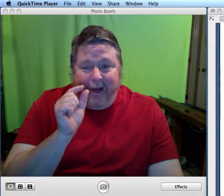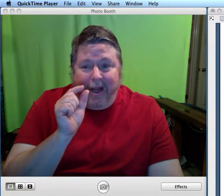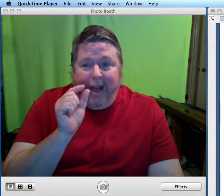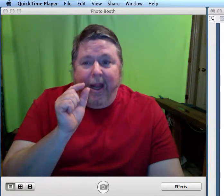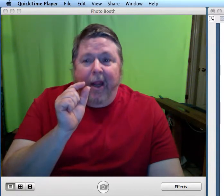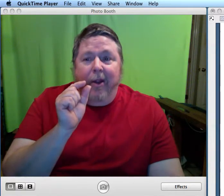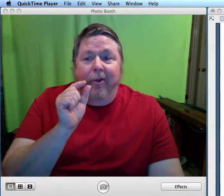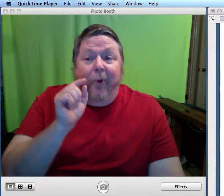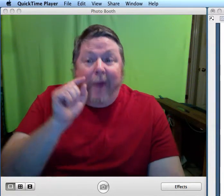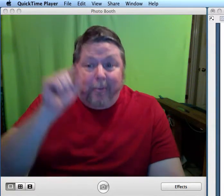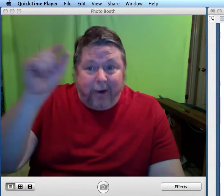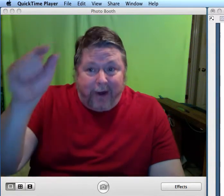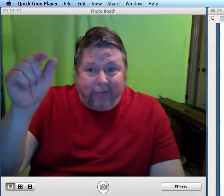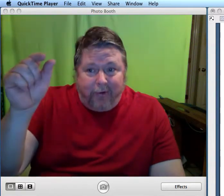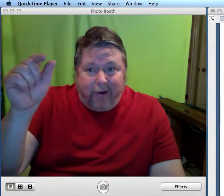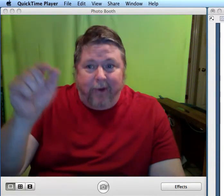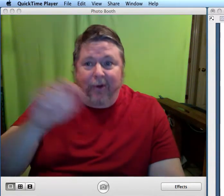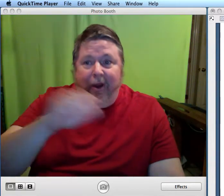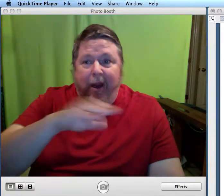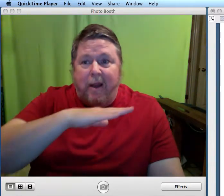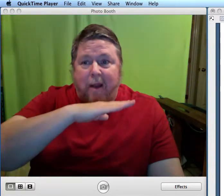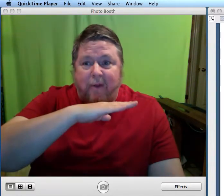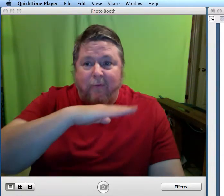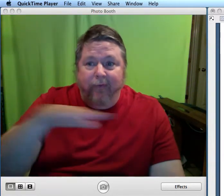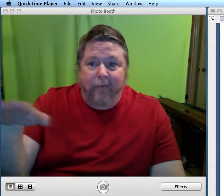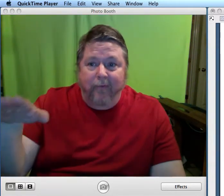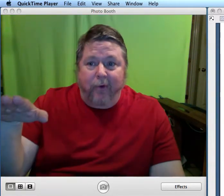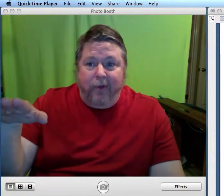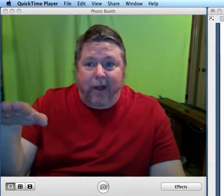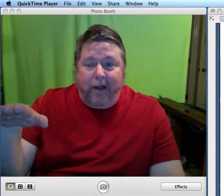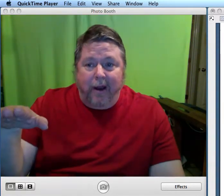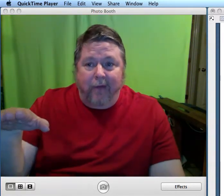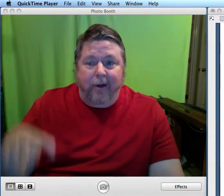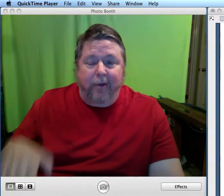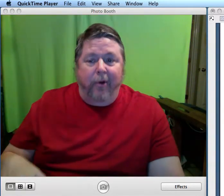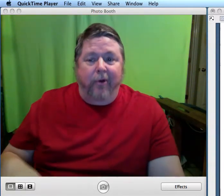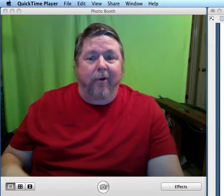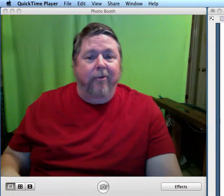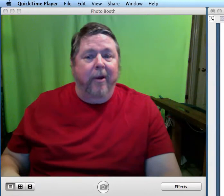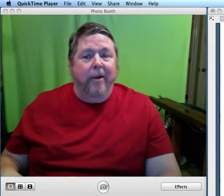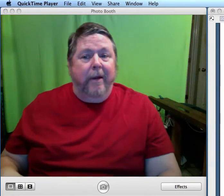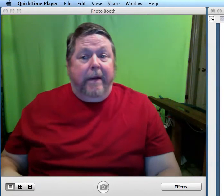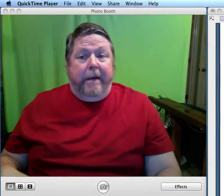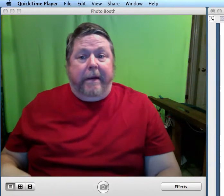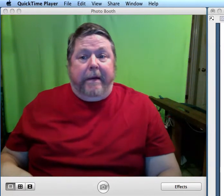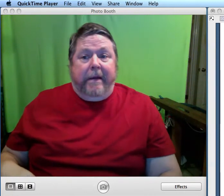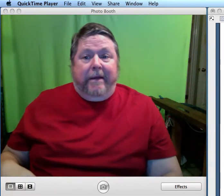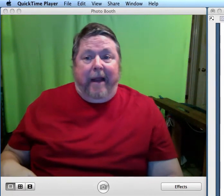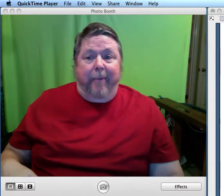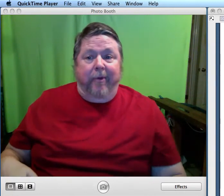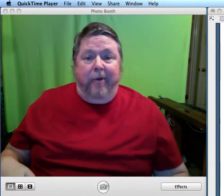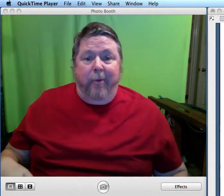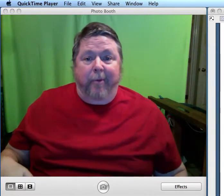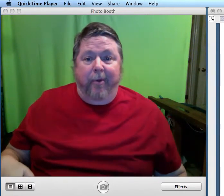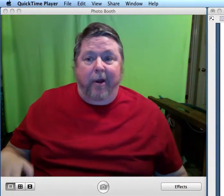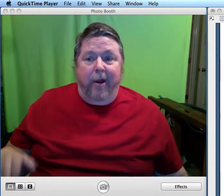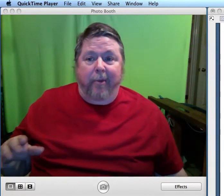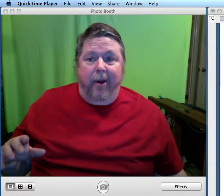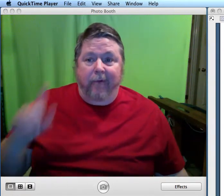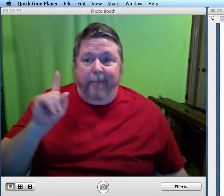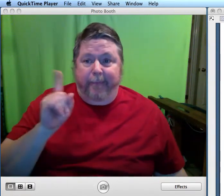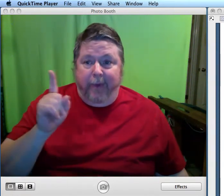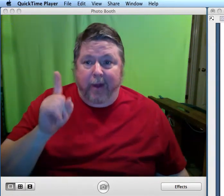graduate, you'll get better after graduation and not be frozen at that level at the point you graduate, because that happens to too many people